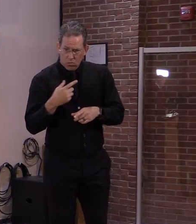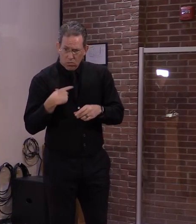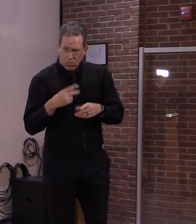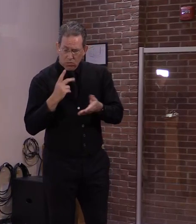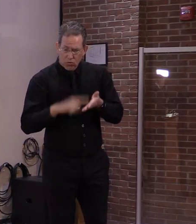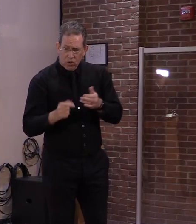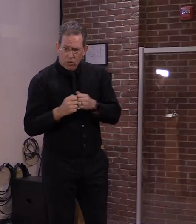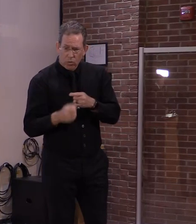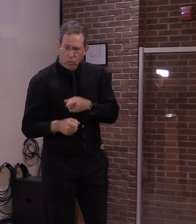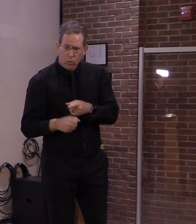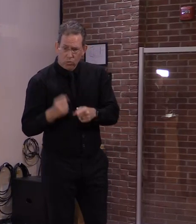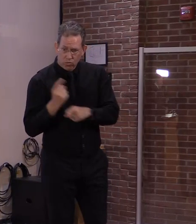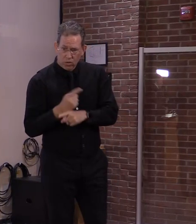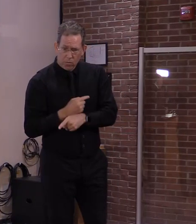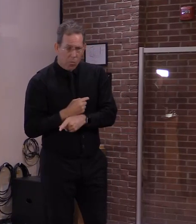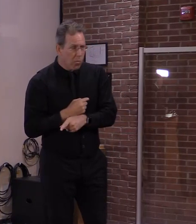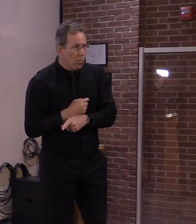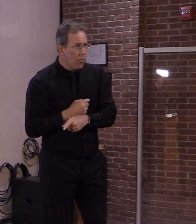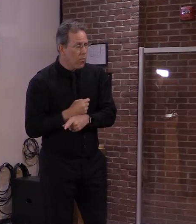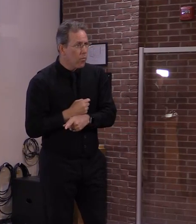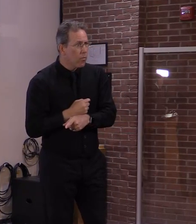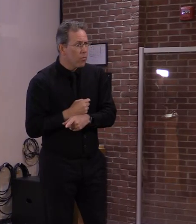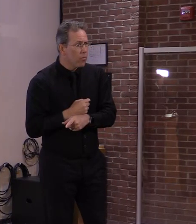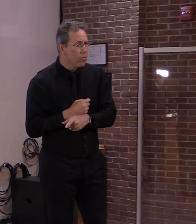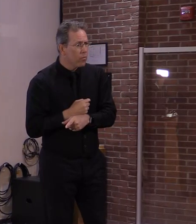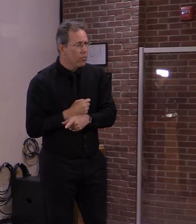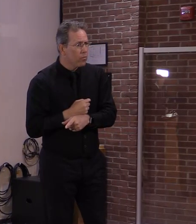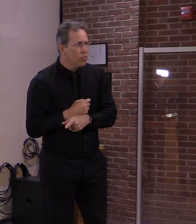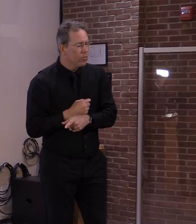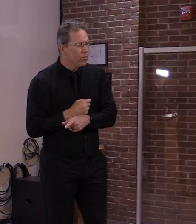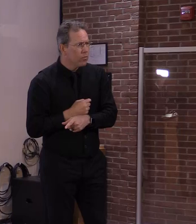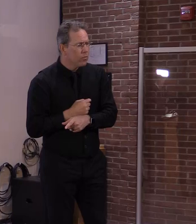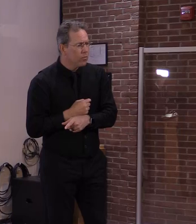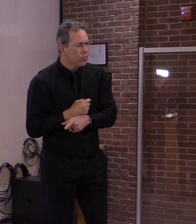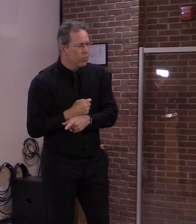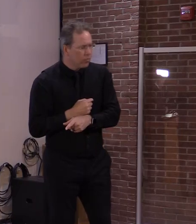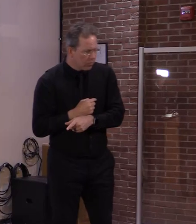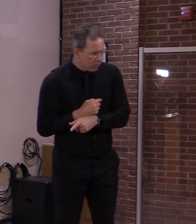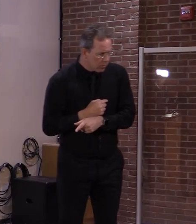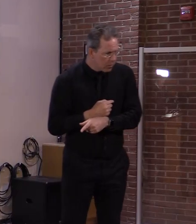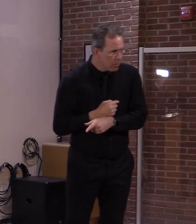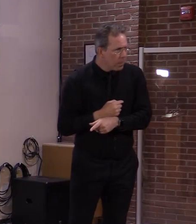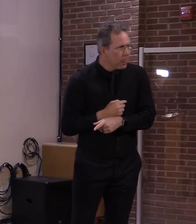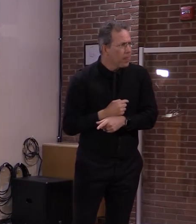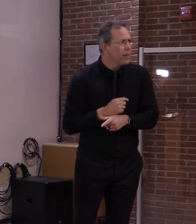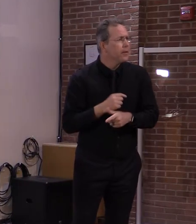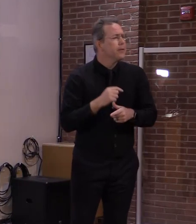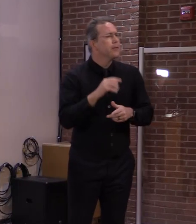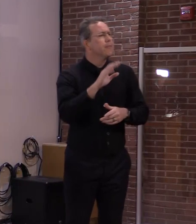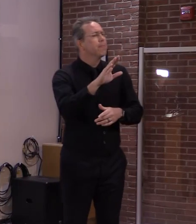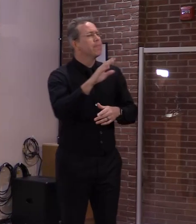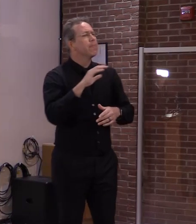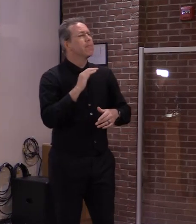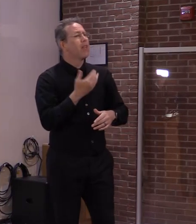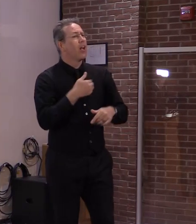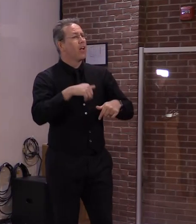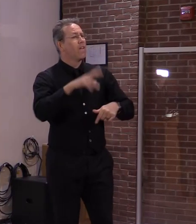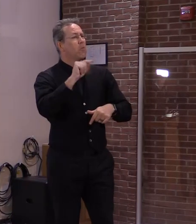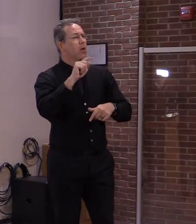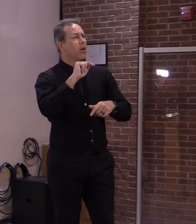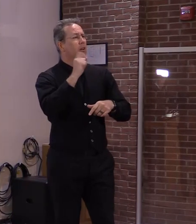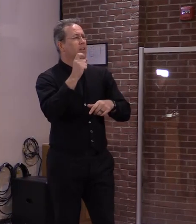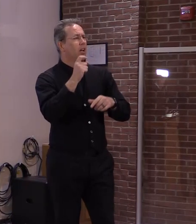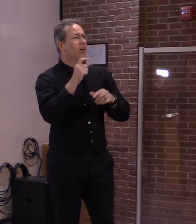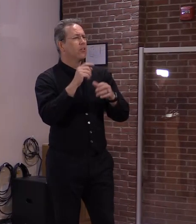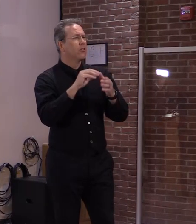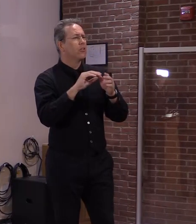Governor, I believe the tax department intends to apply the exemption that was in H315. And as you noted, the